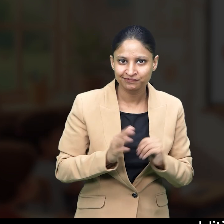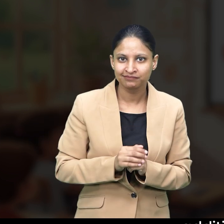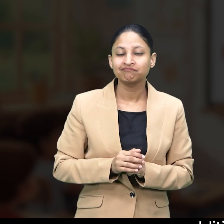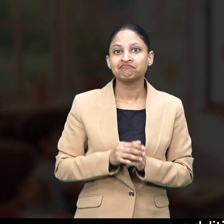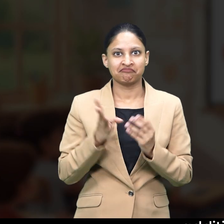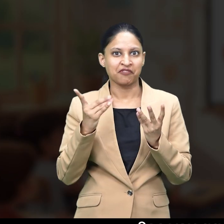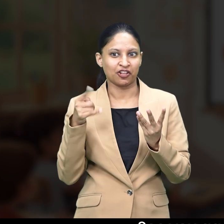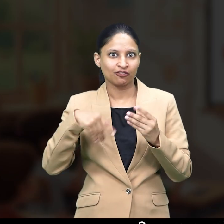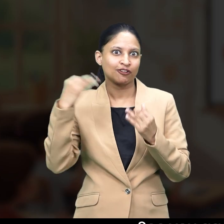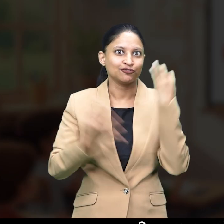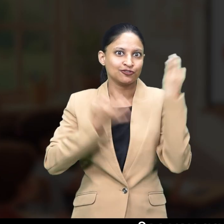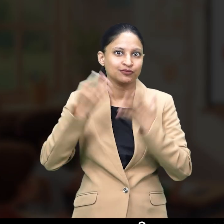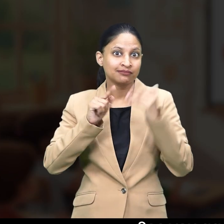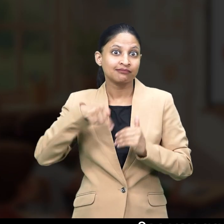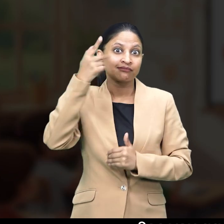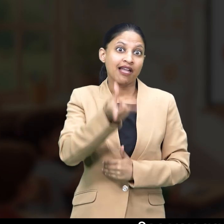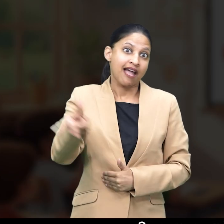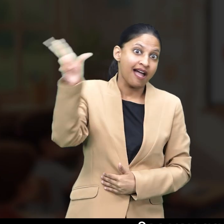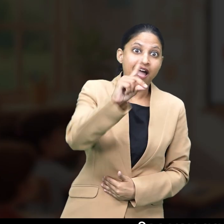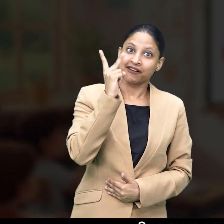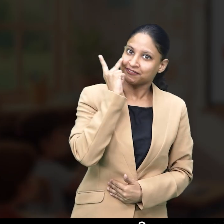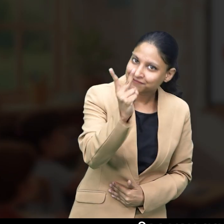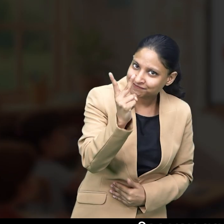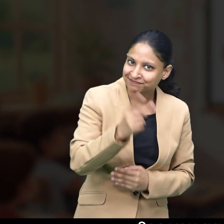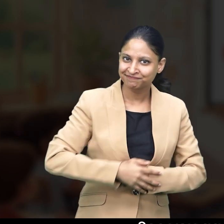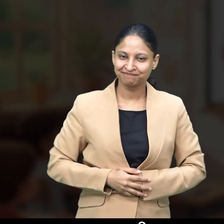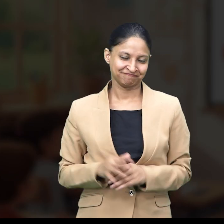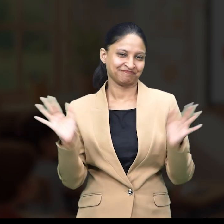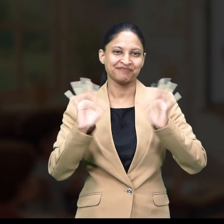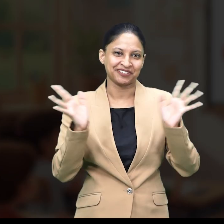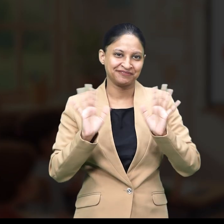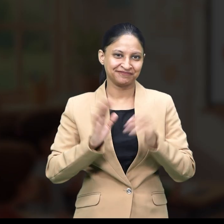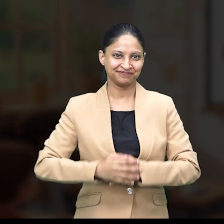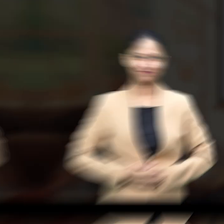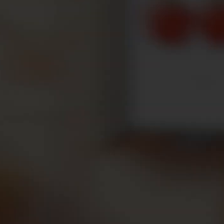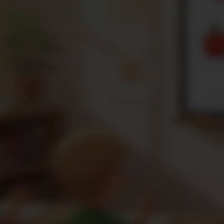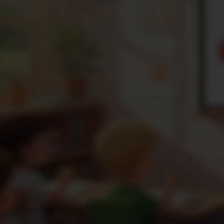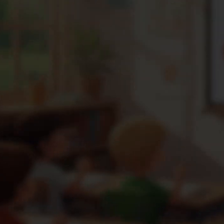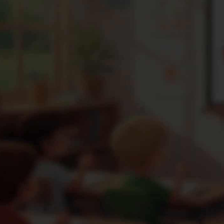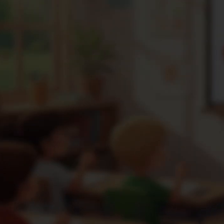See you again in the next math adventure. Bye-bye.